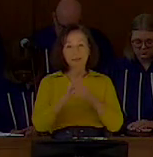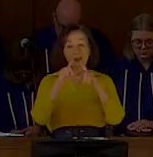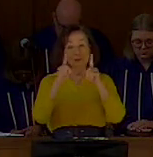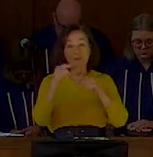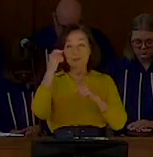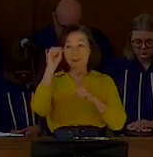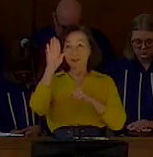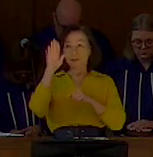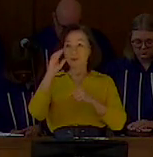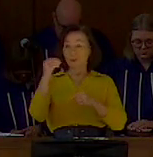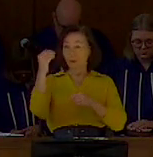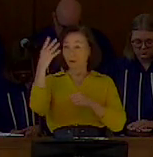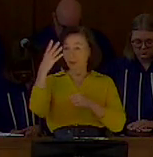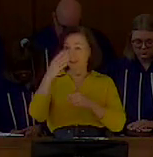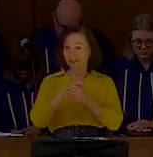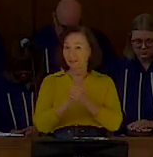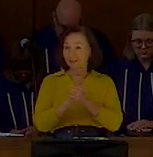your grace,